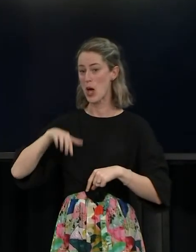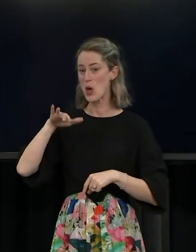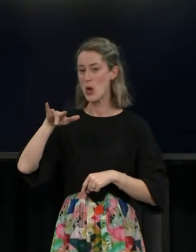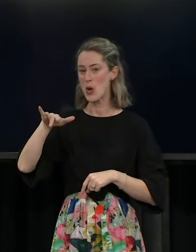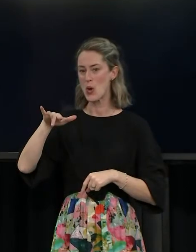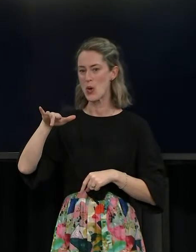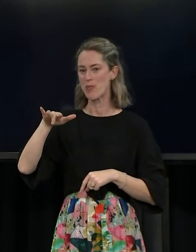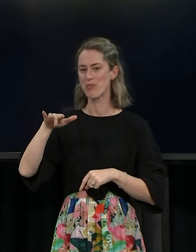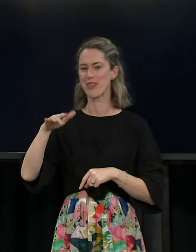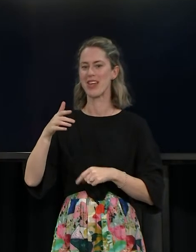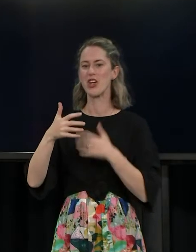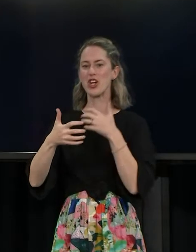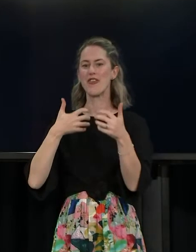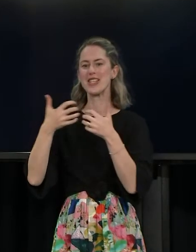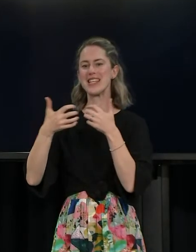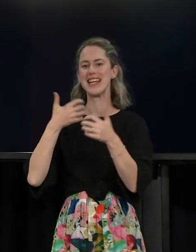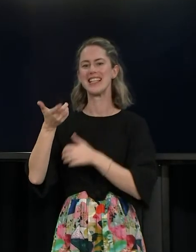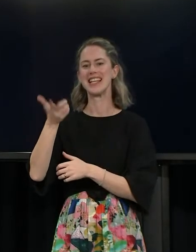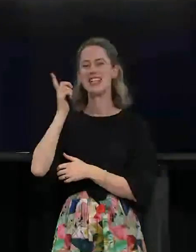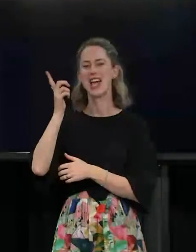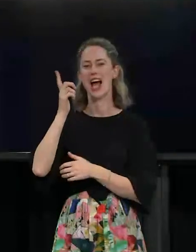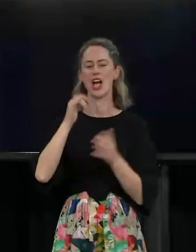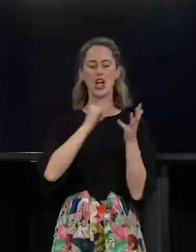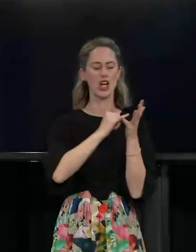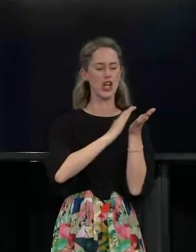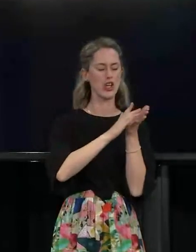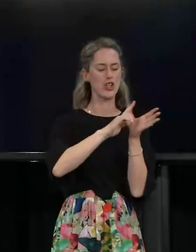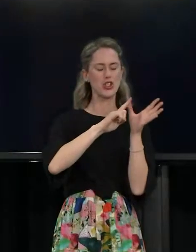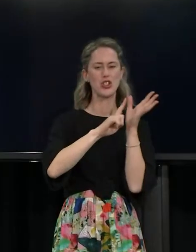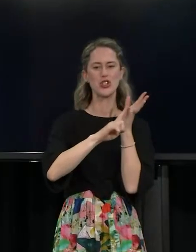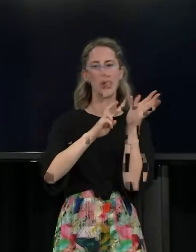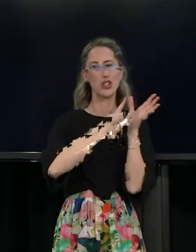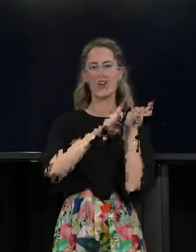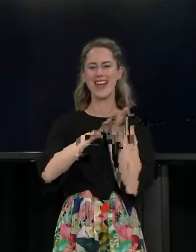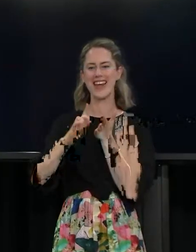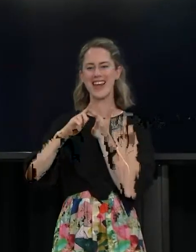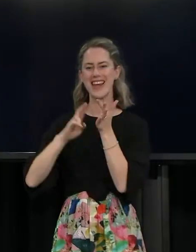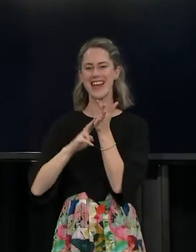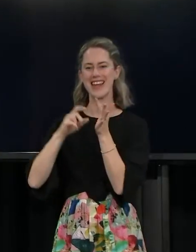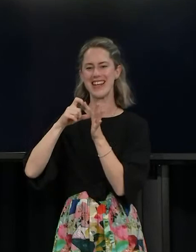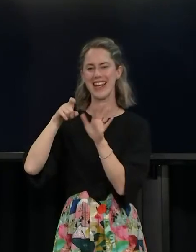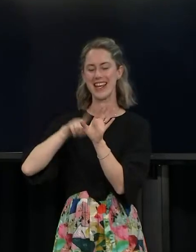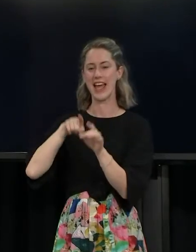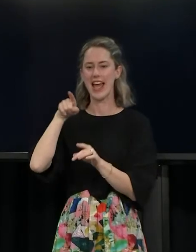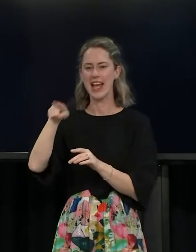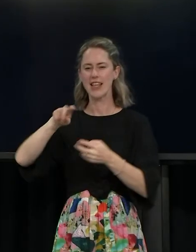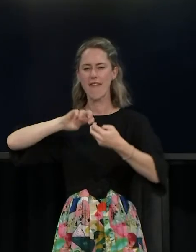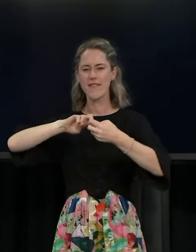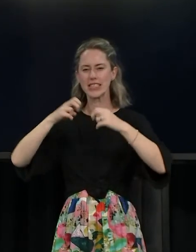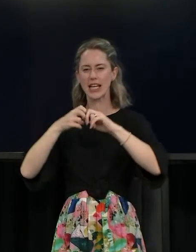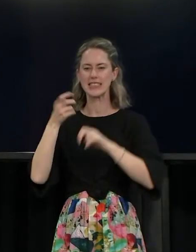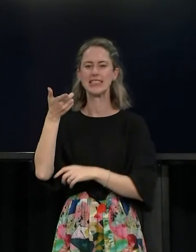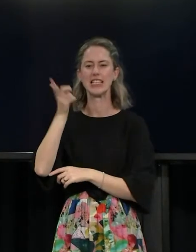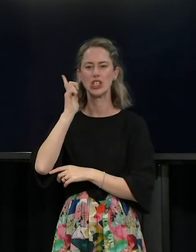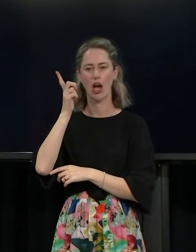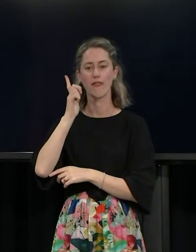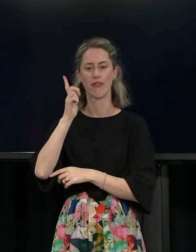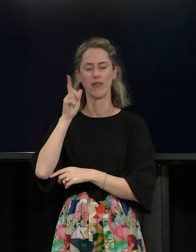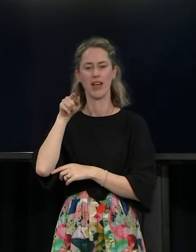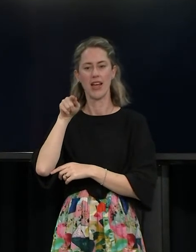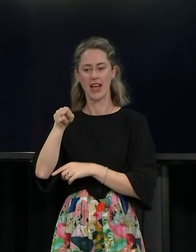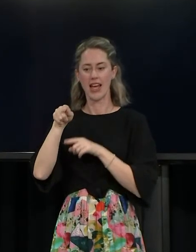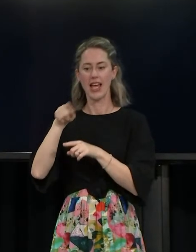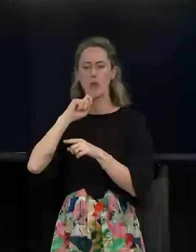Professor Shaun Hendy, a physics professor from the University of Auckland, who will share some modelling that he and his team